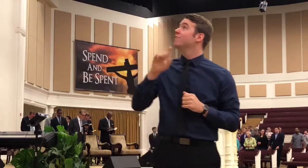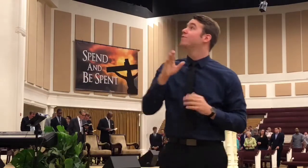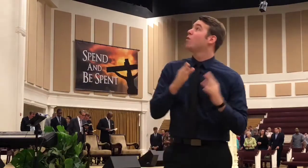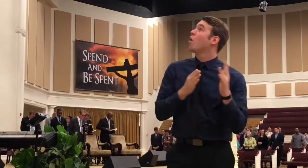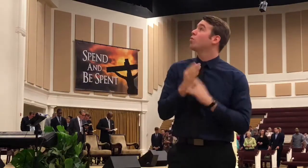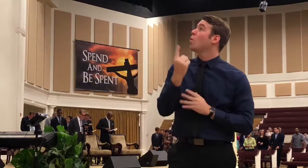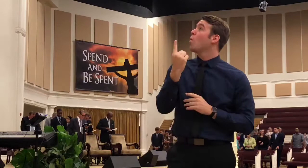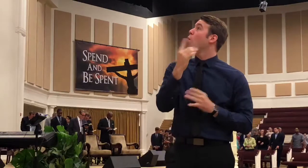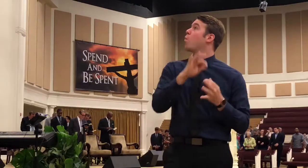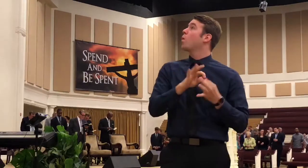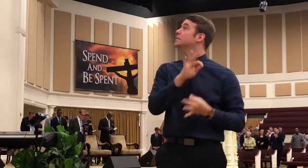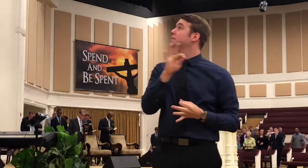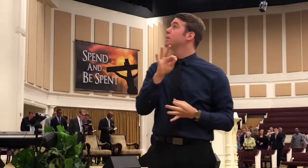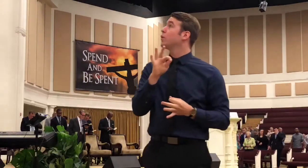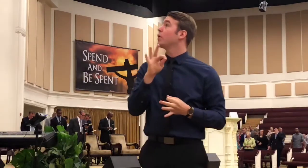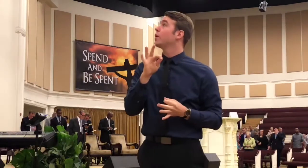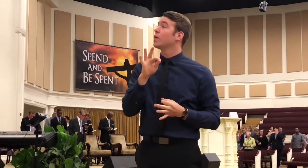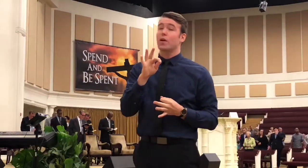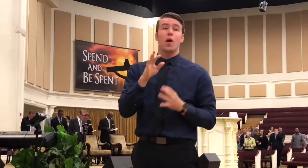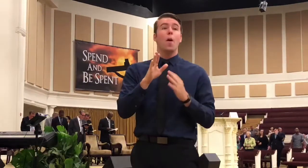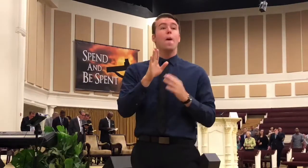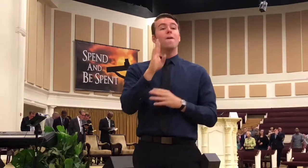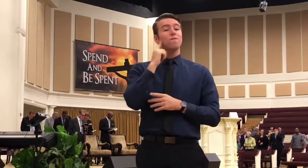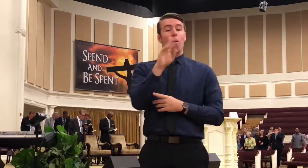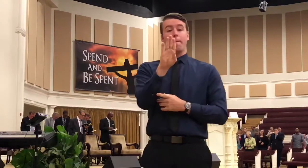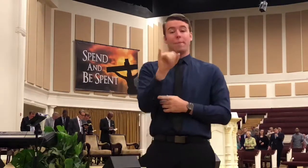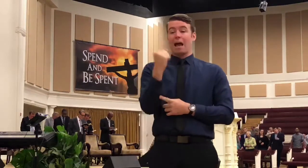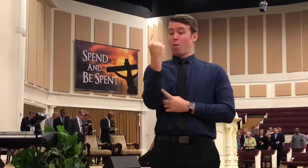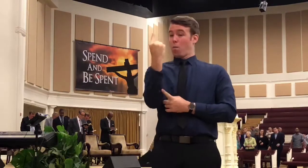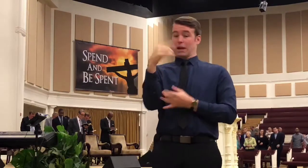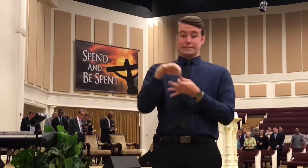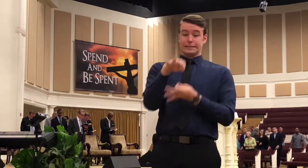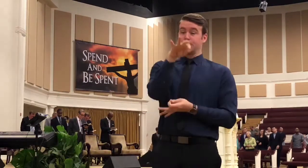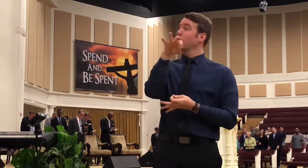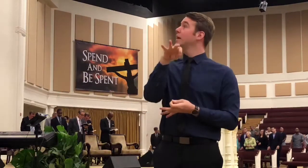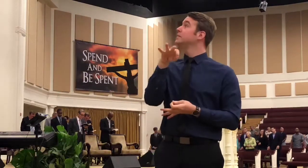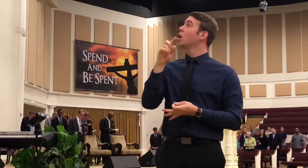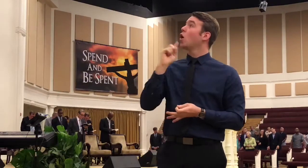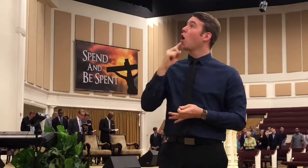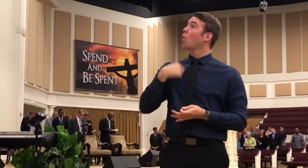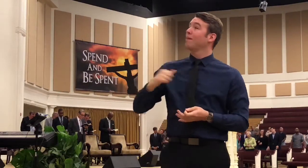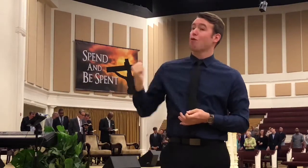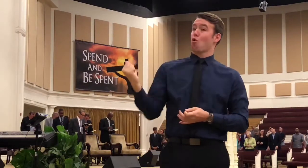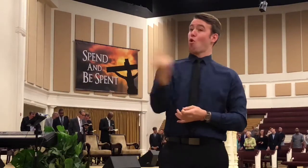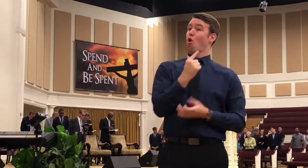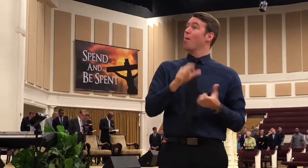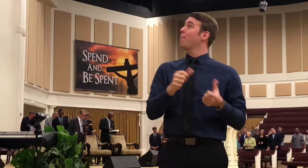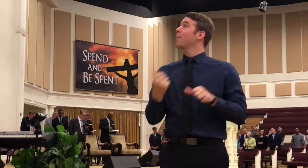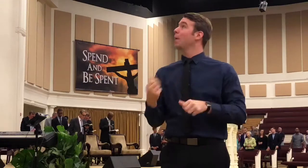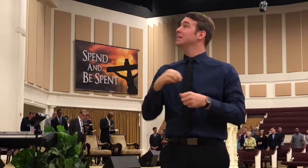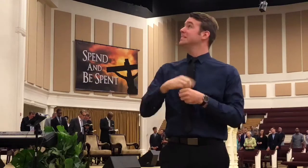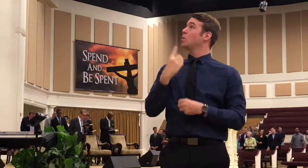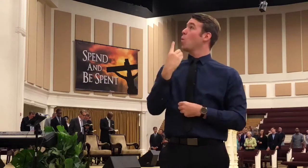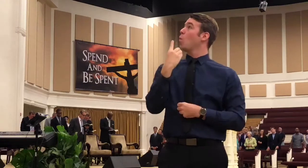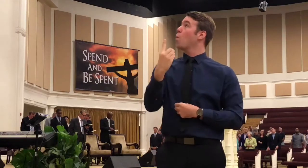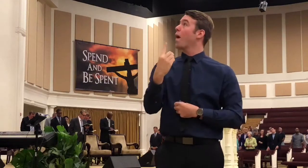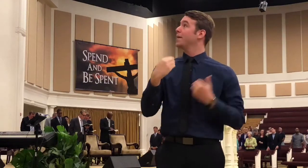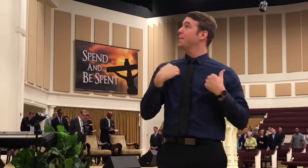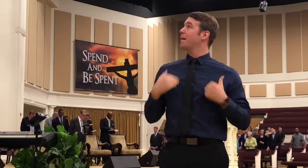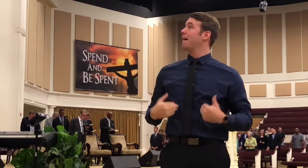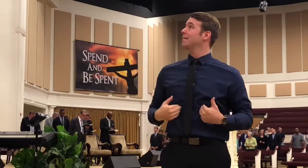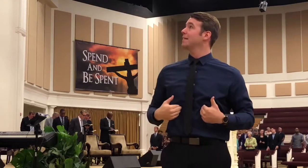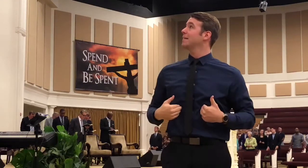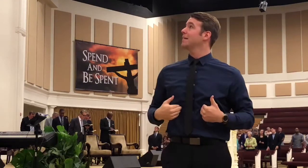one Spirit... By one Spirit are we all baptized into one